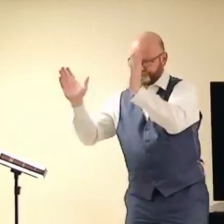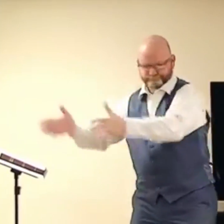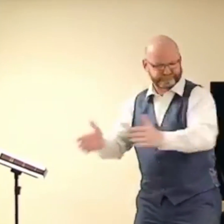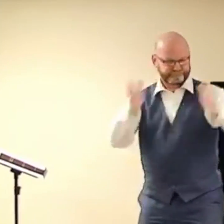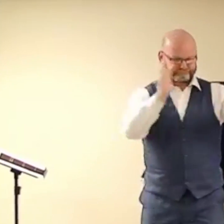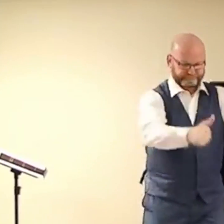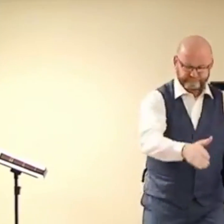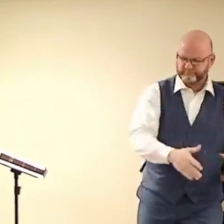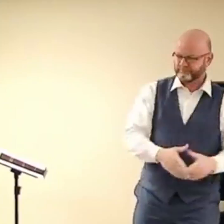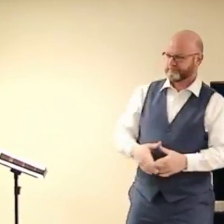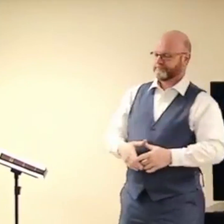two different fields, gotcha.